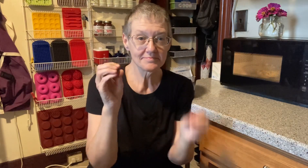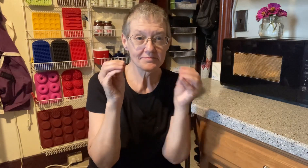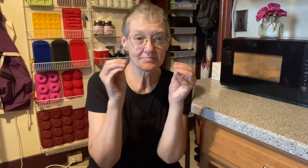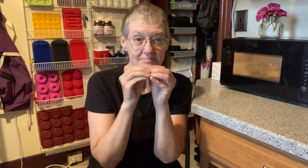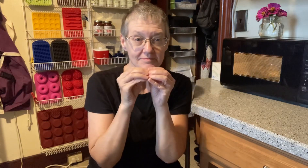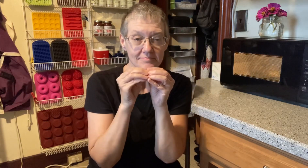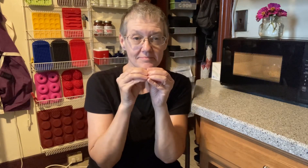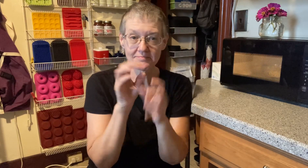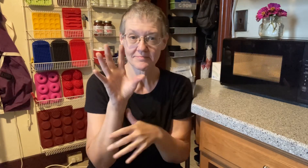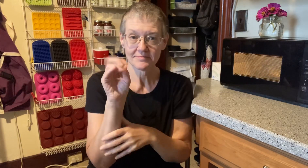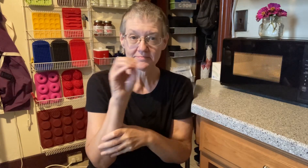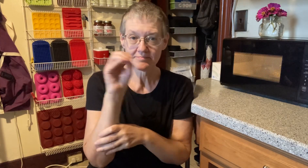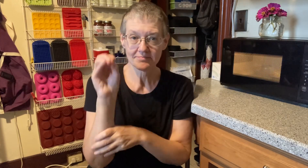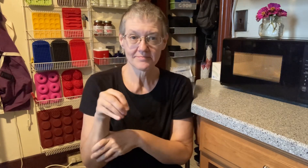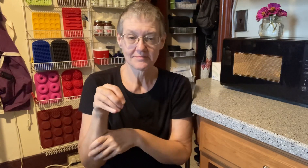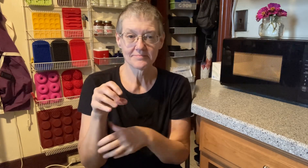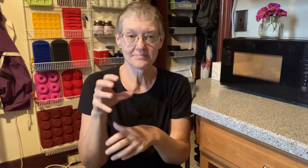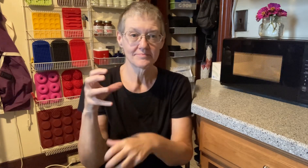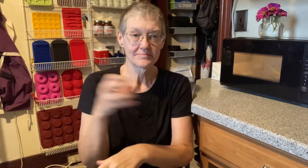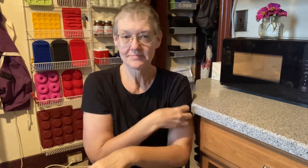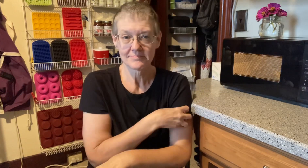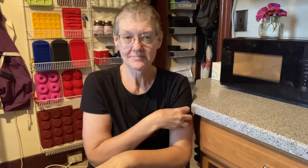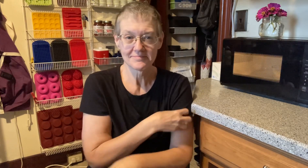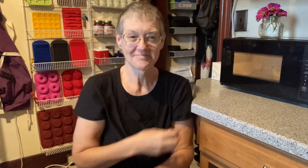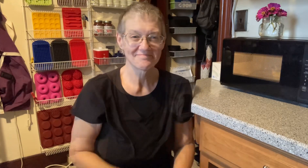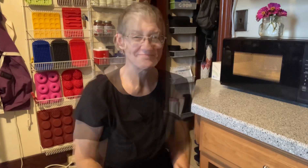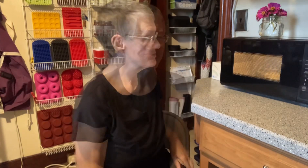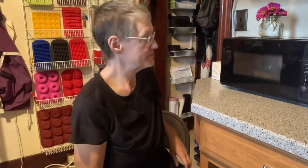"30 seconds more at 50% power."